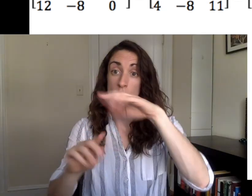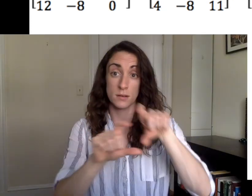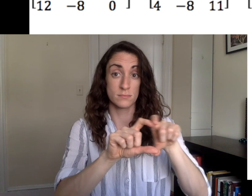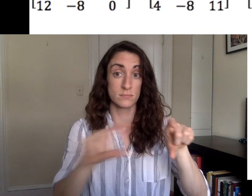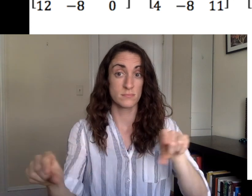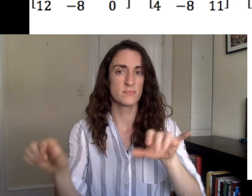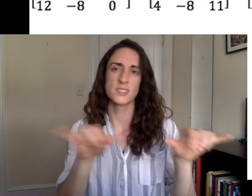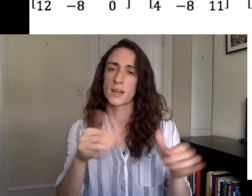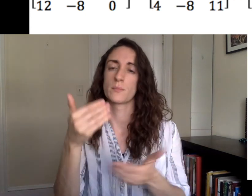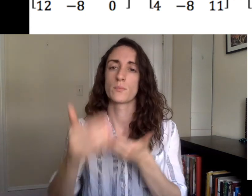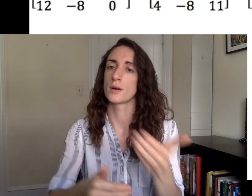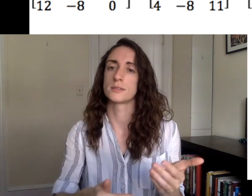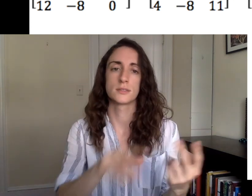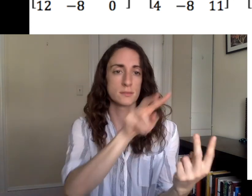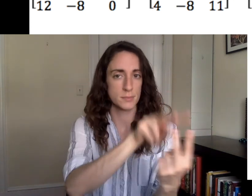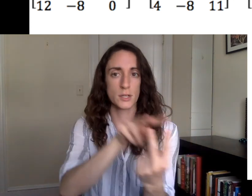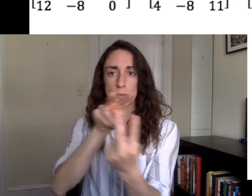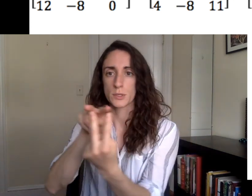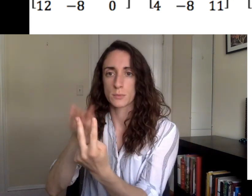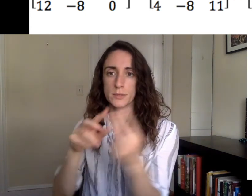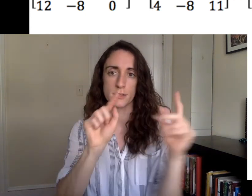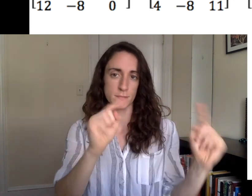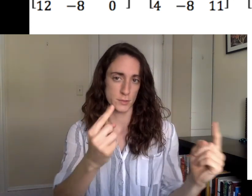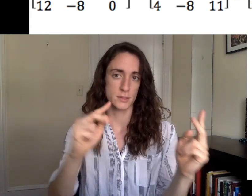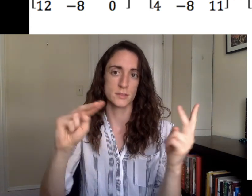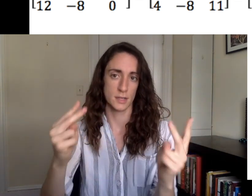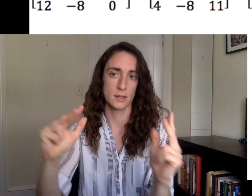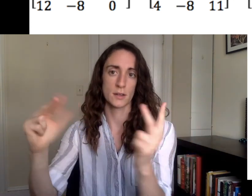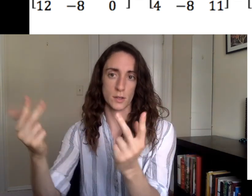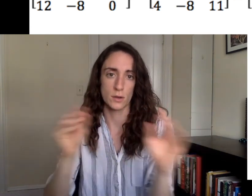And then for the bottom row, we'll just do the same thing. We'll pair up those